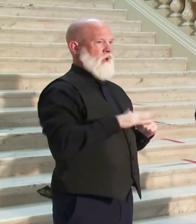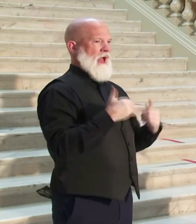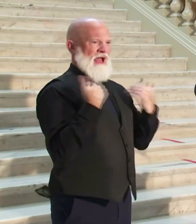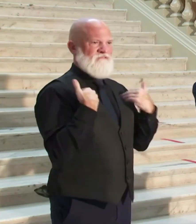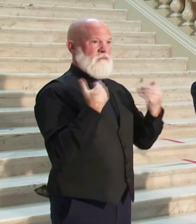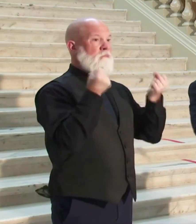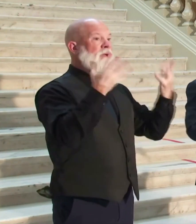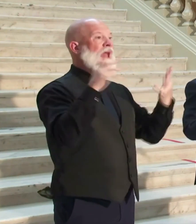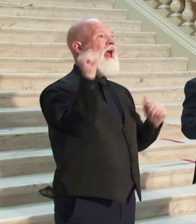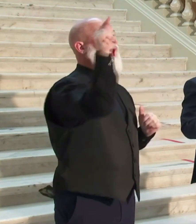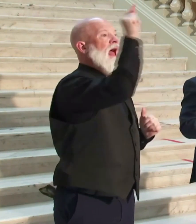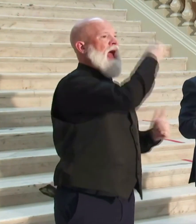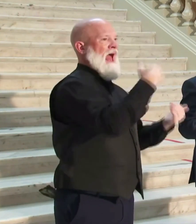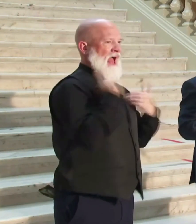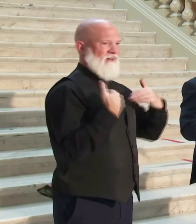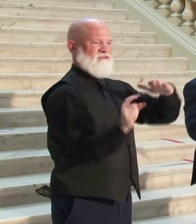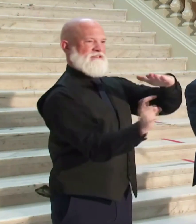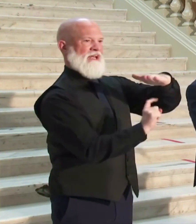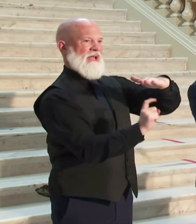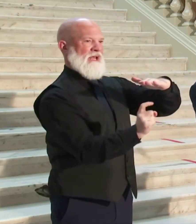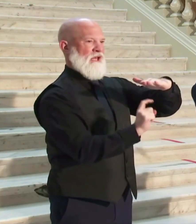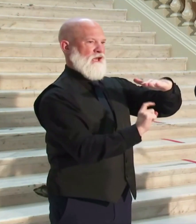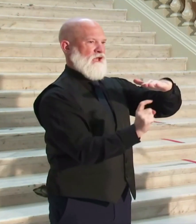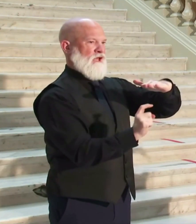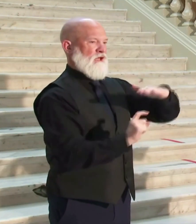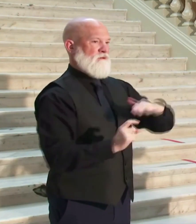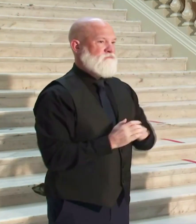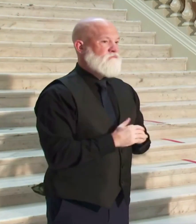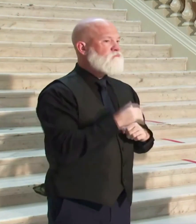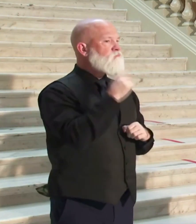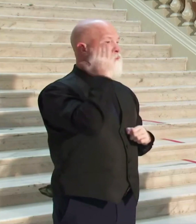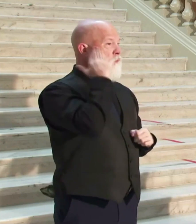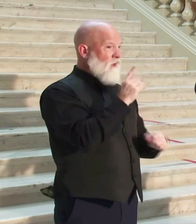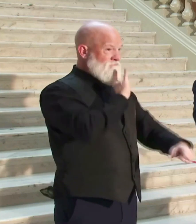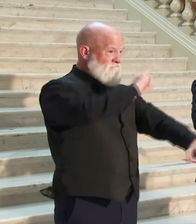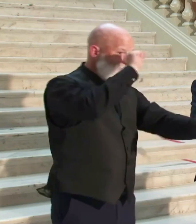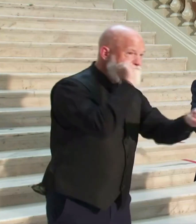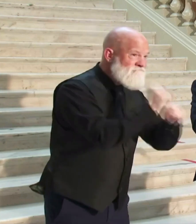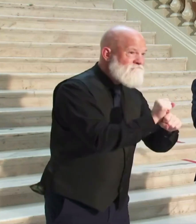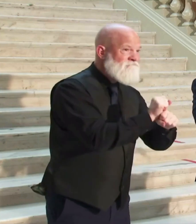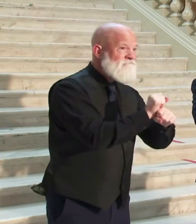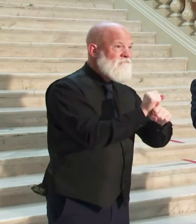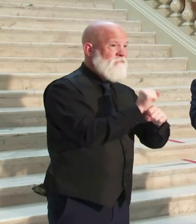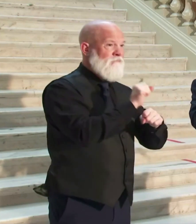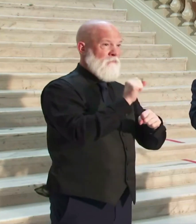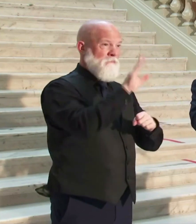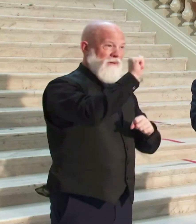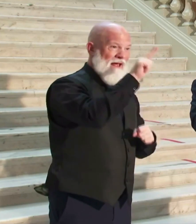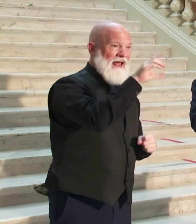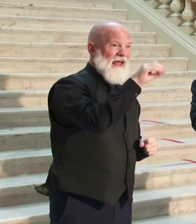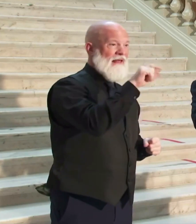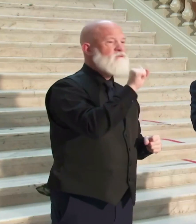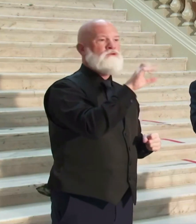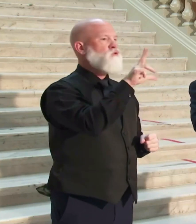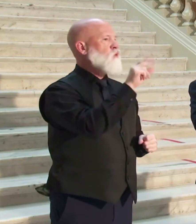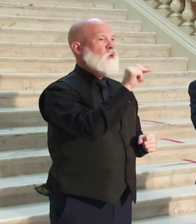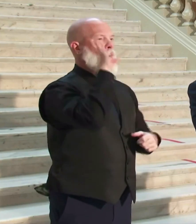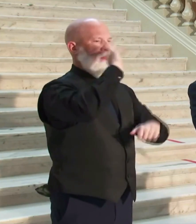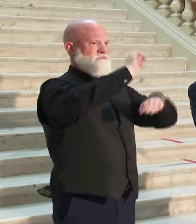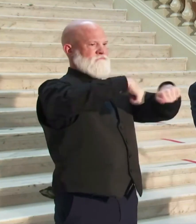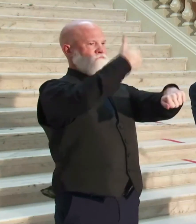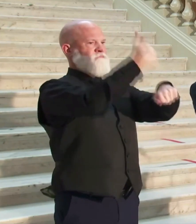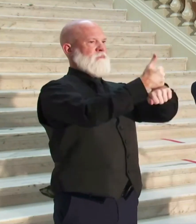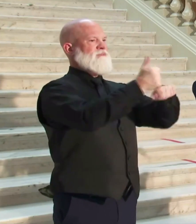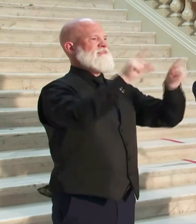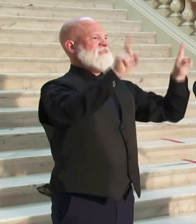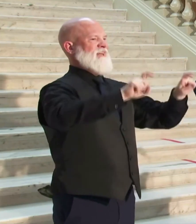create, I misspoke slightly the other day, they will not be taking actual live ballots. They will create a test deck that they know the outcome